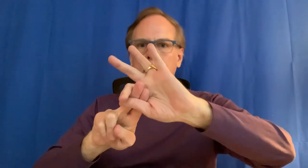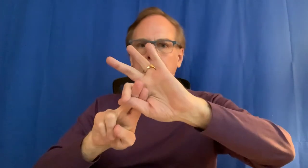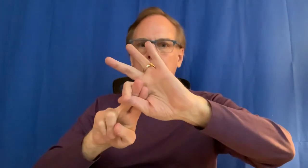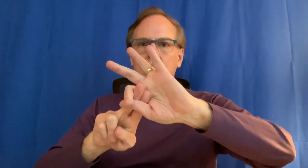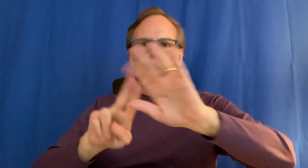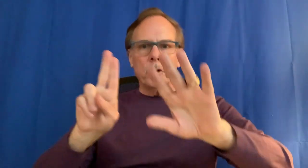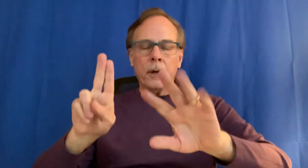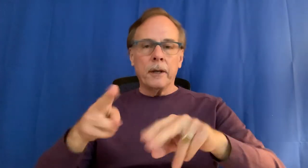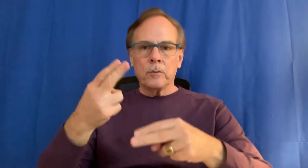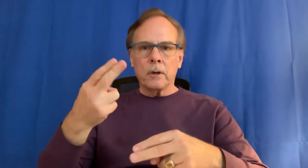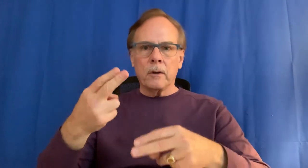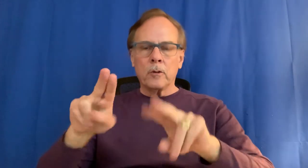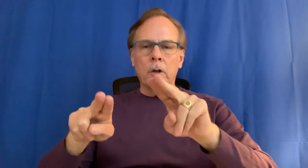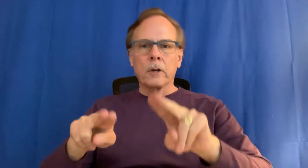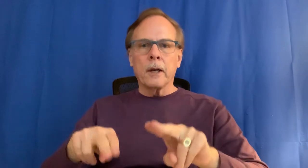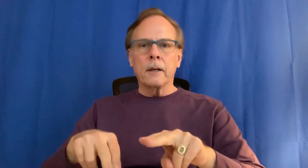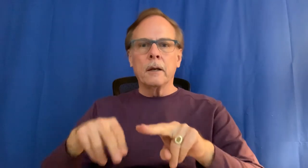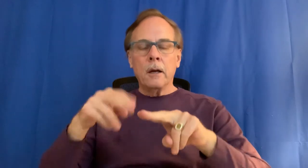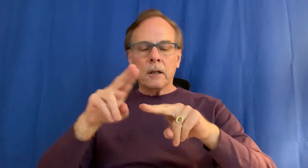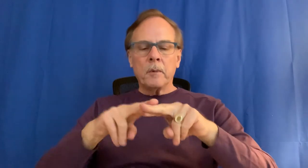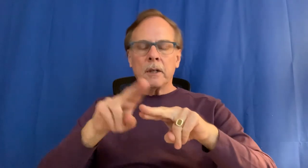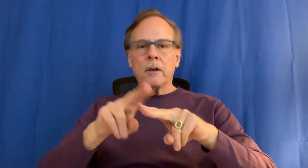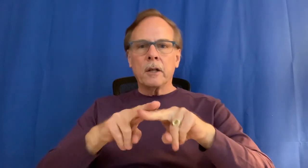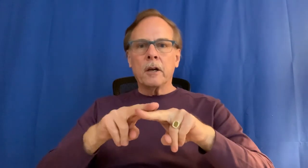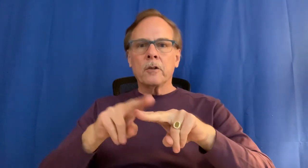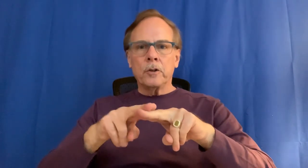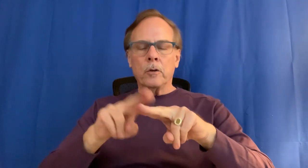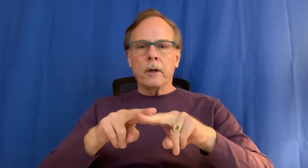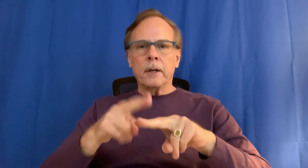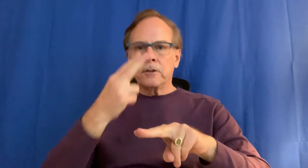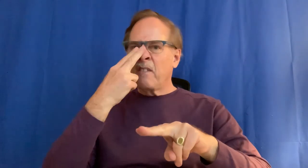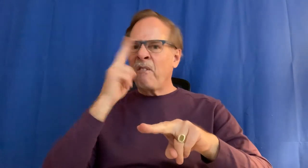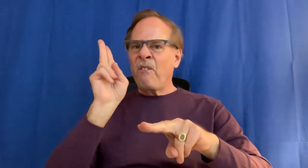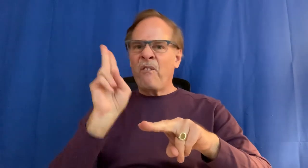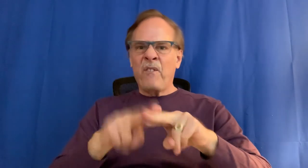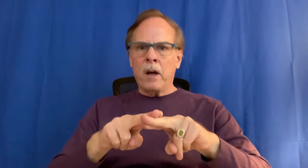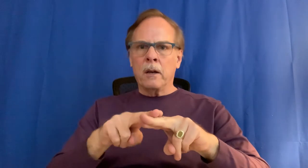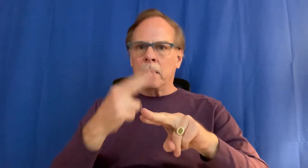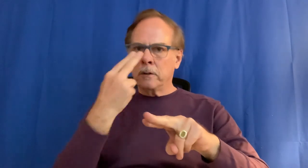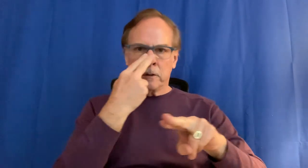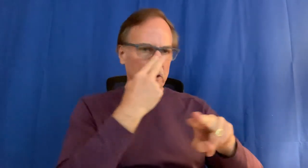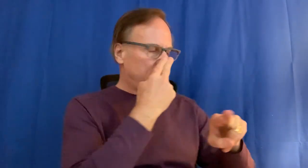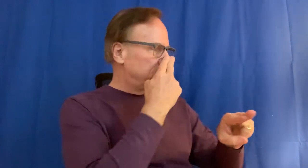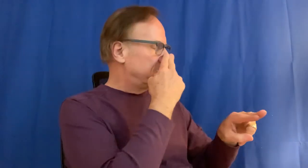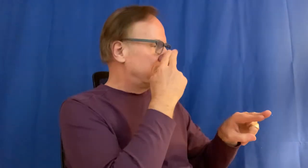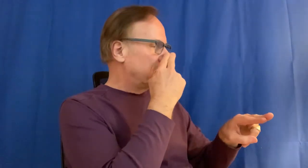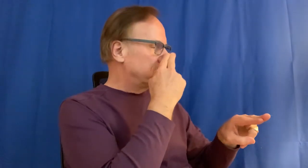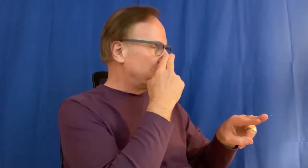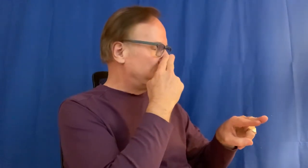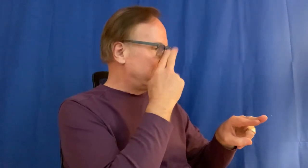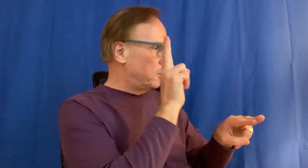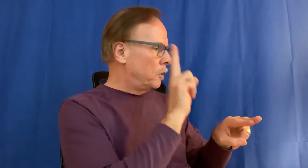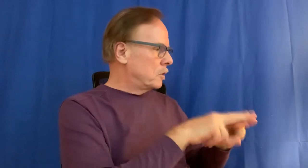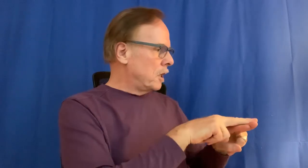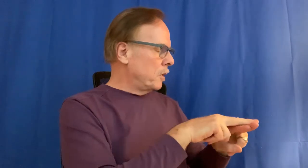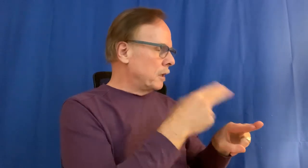hand or your H, whenever you want to look at it. Coming down on the other U or H, fun. So starting from the nose, coming down